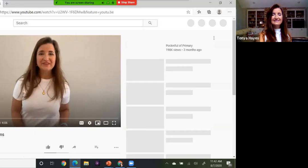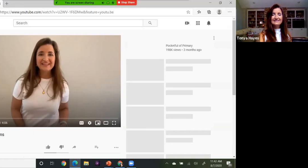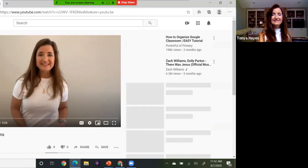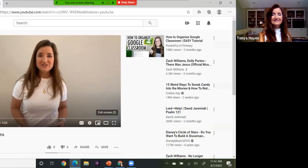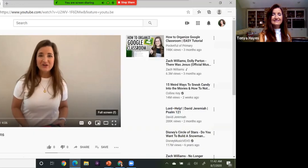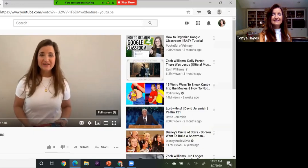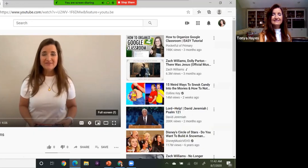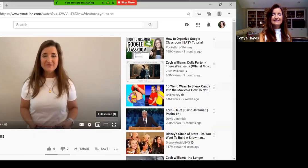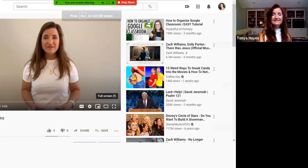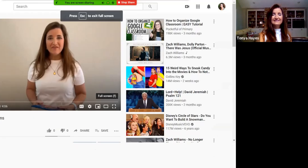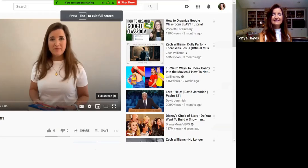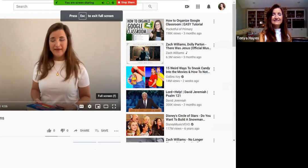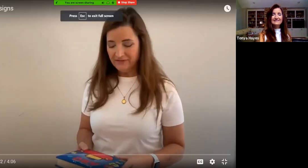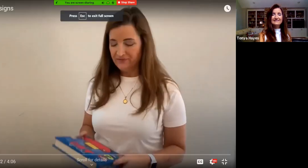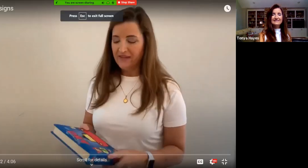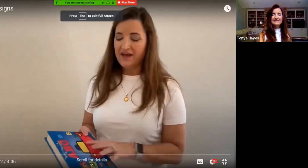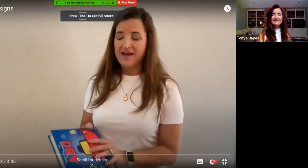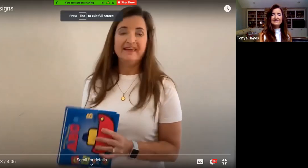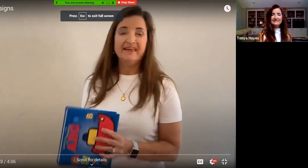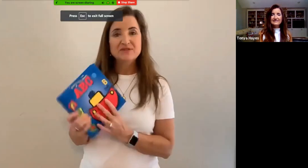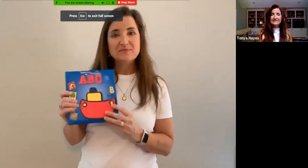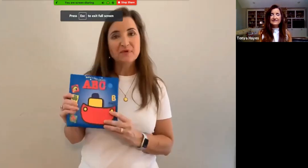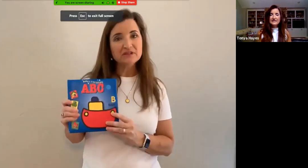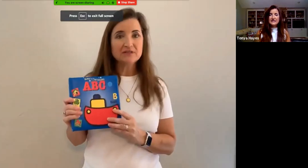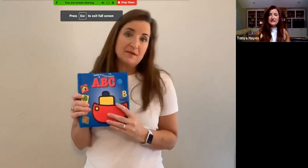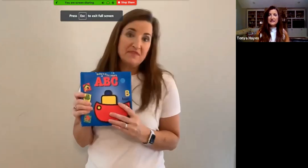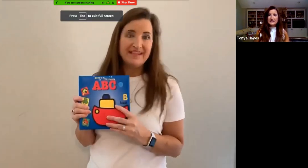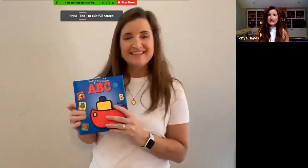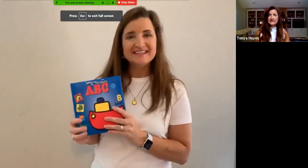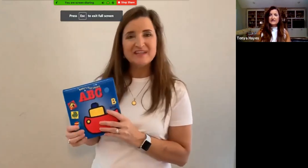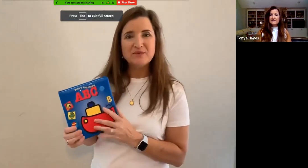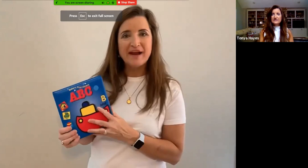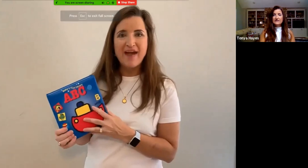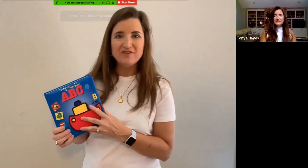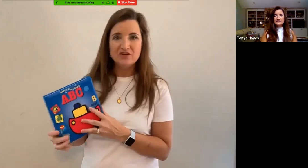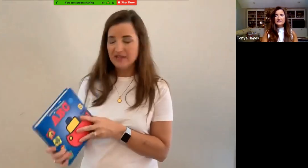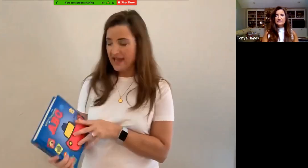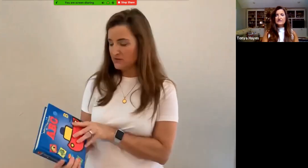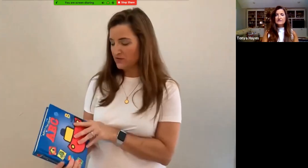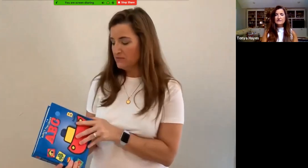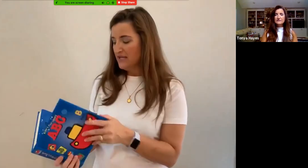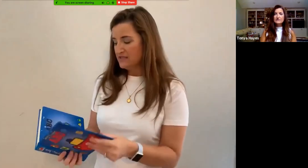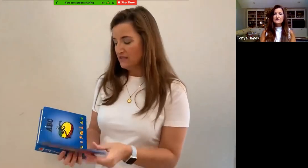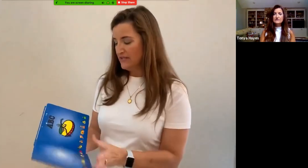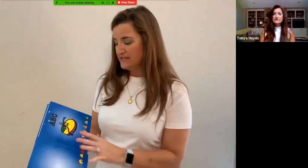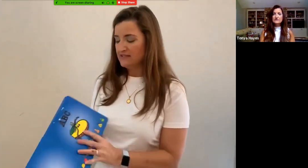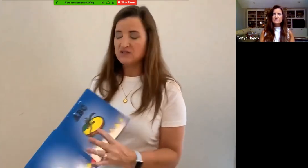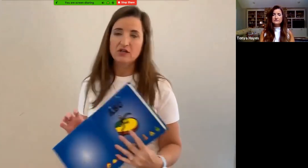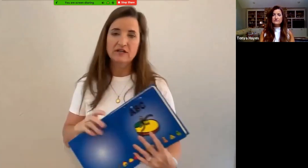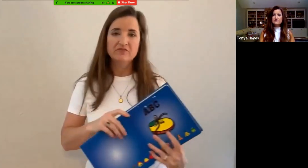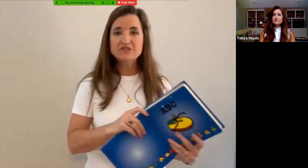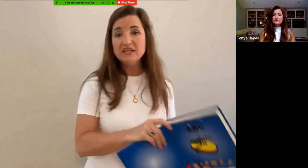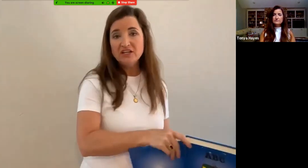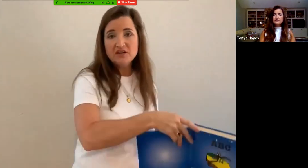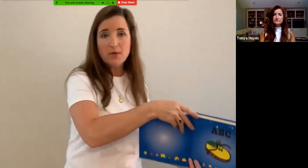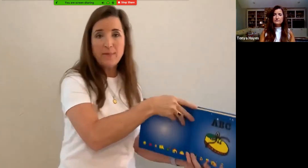Okay, we're going to get started with the alphabet. I like to use a book, something like this, like you might have in your classroom. So let's get